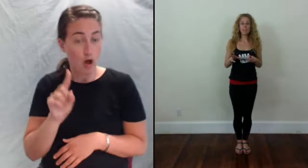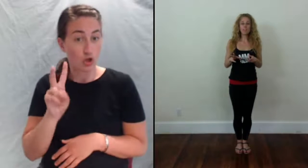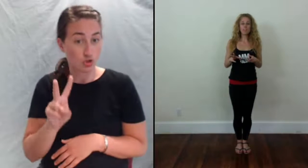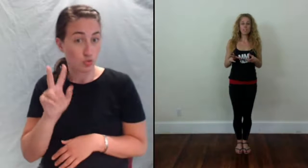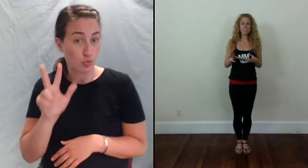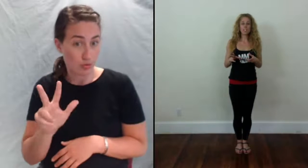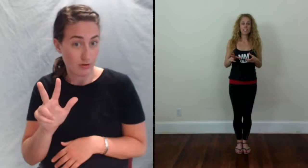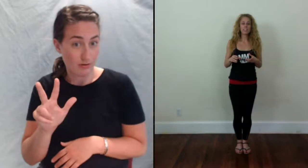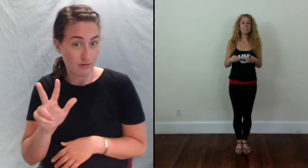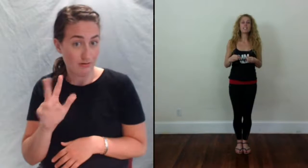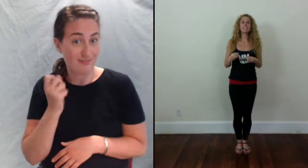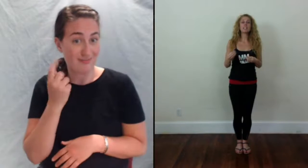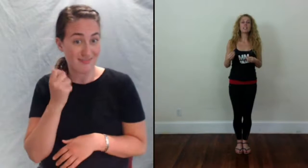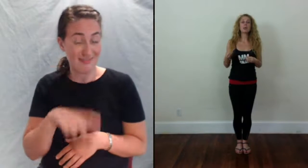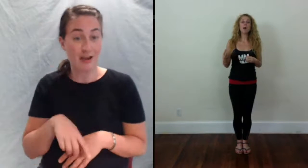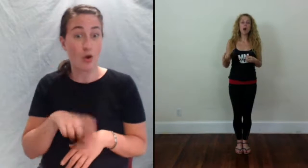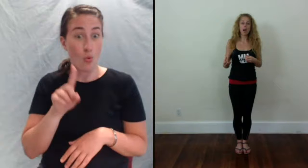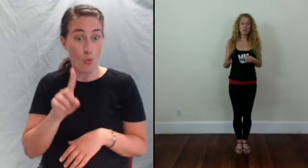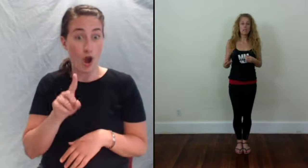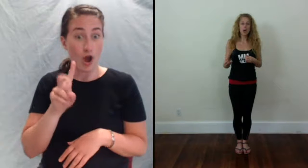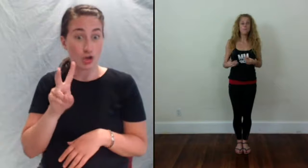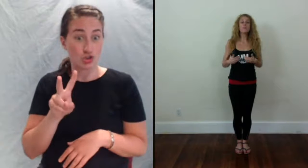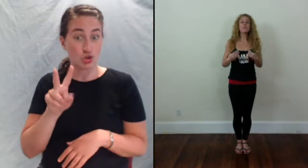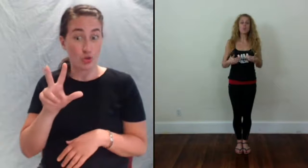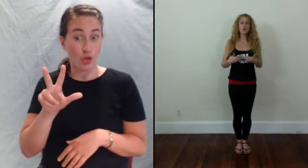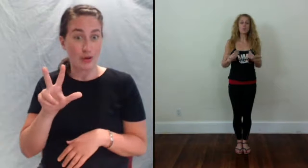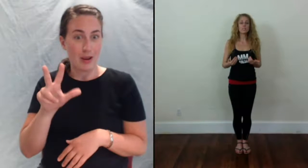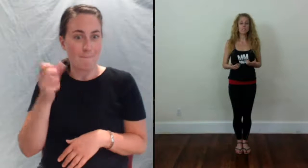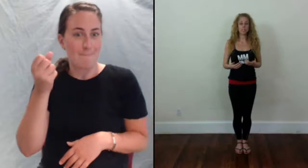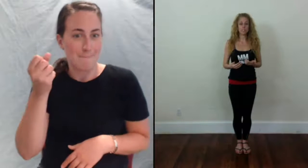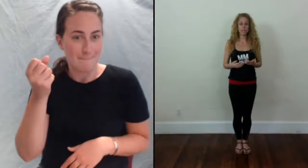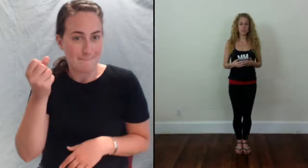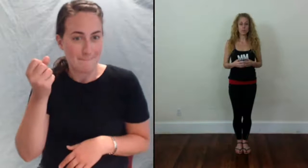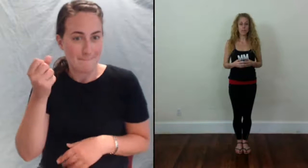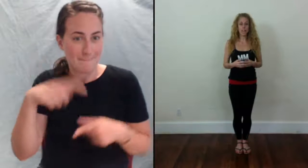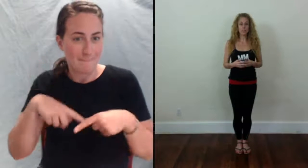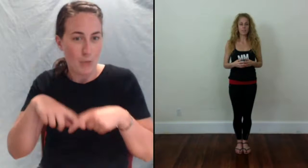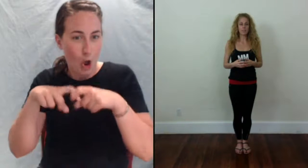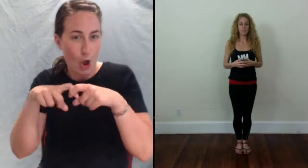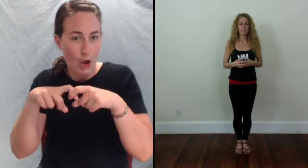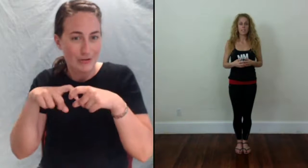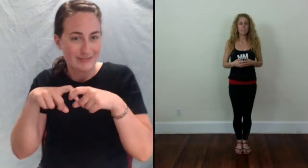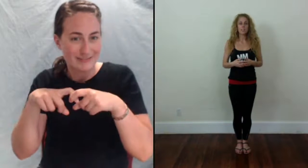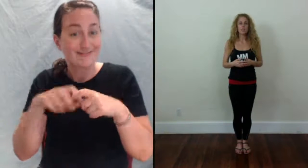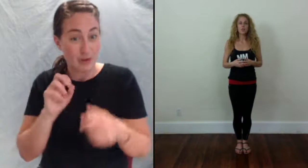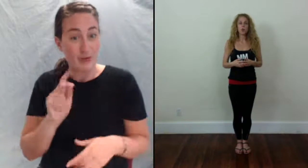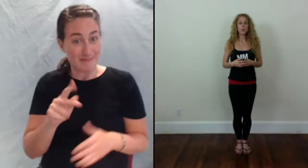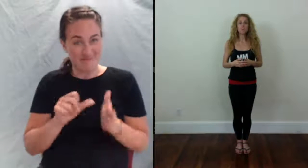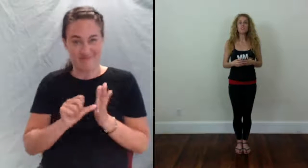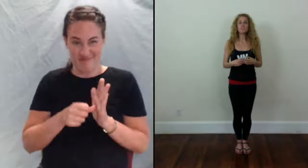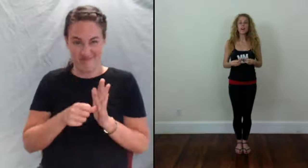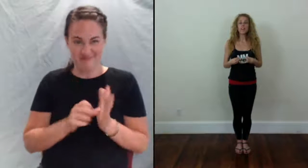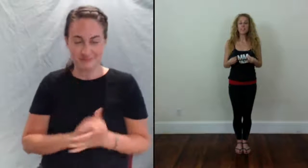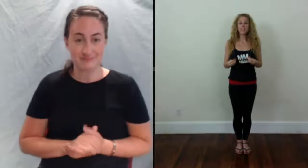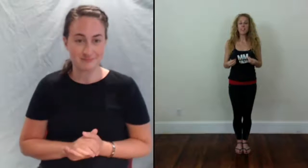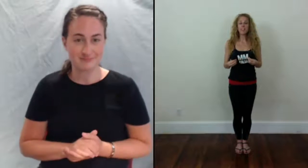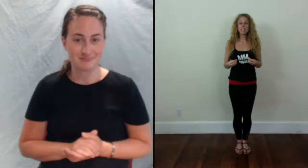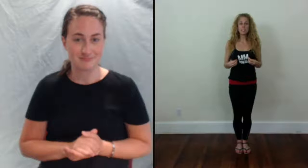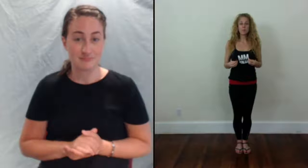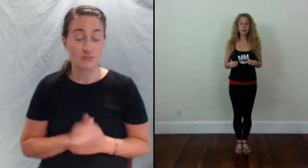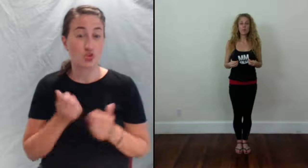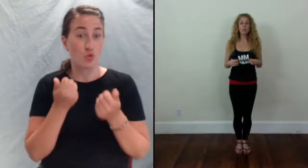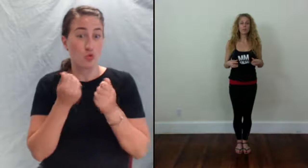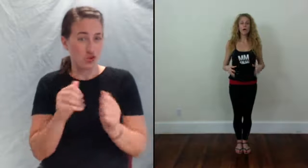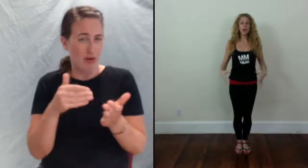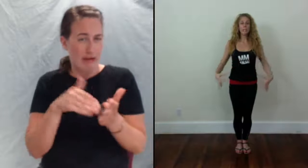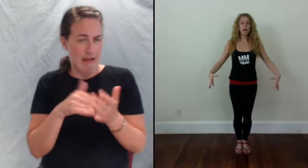that after the 3, there's a little pause before we start the next one again. So let's try that again,